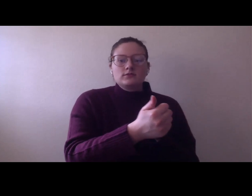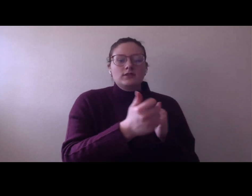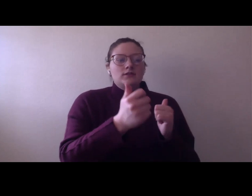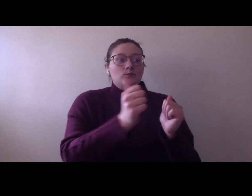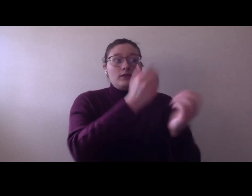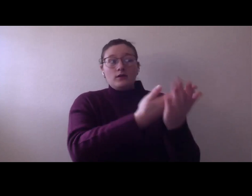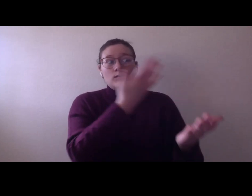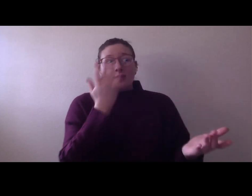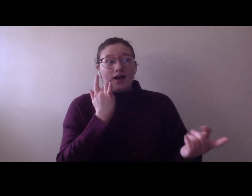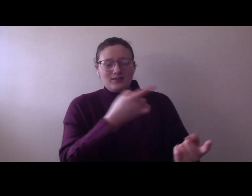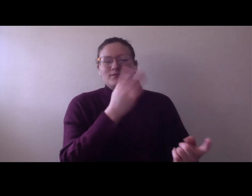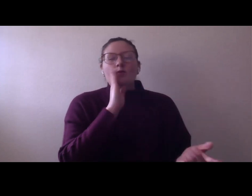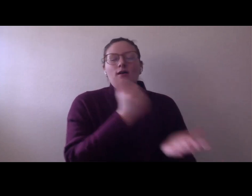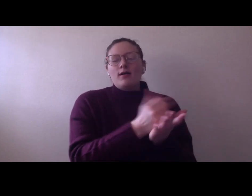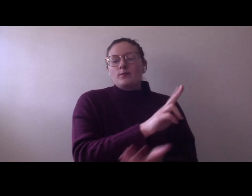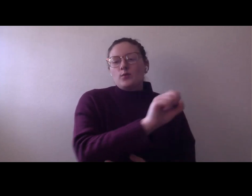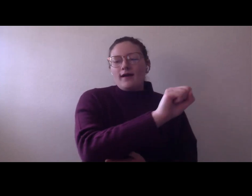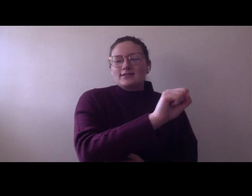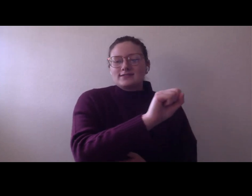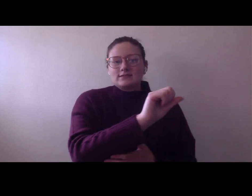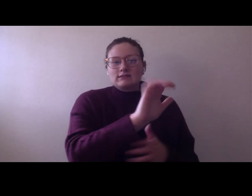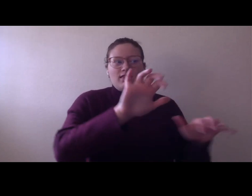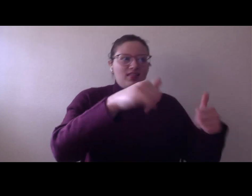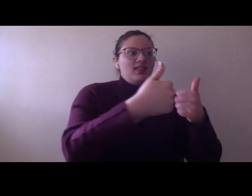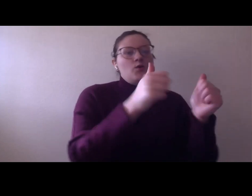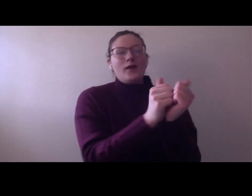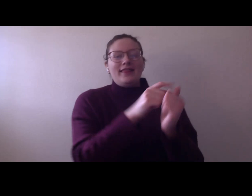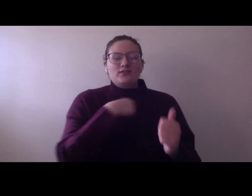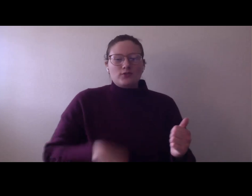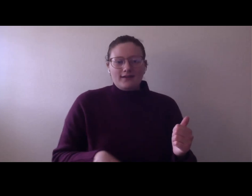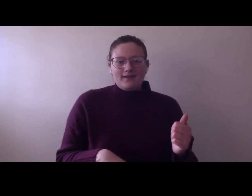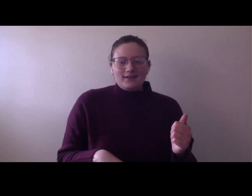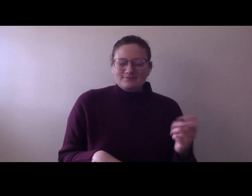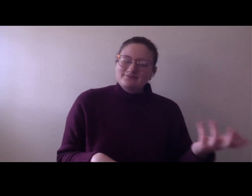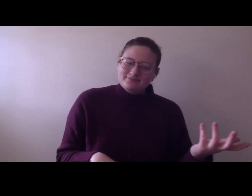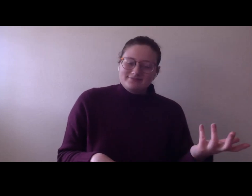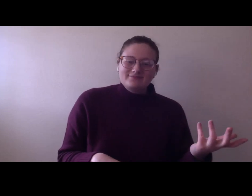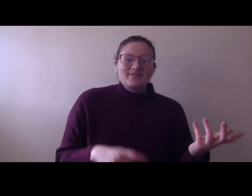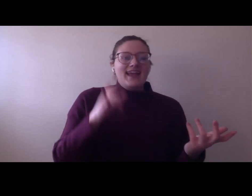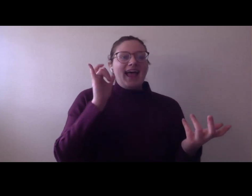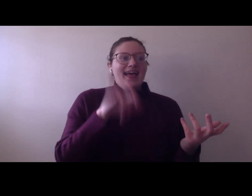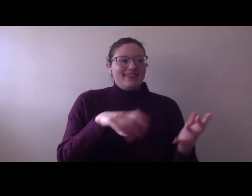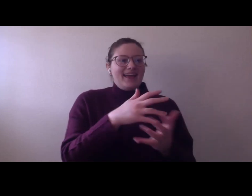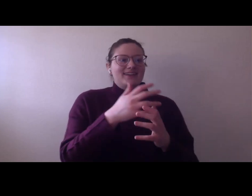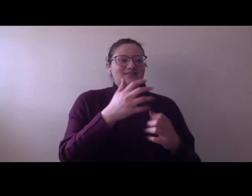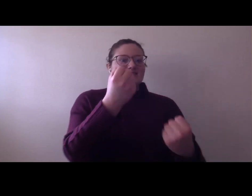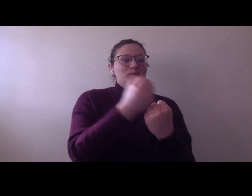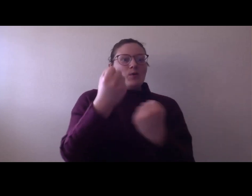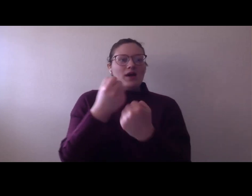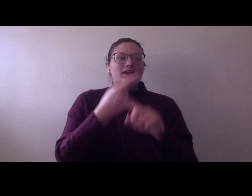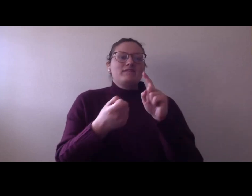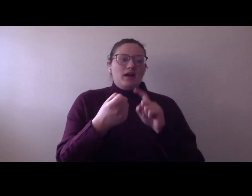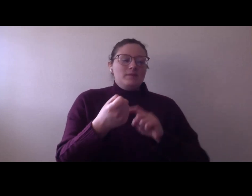they will help the US to compete with China. It received bipartisan support. And also a measure